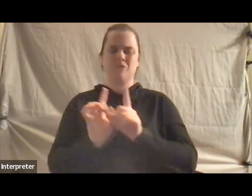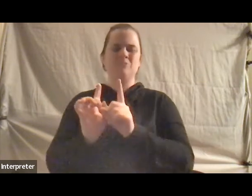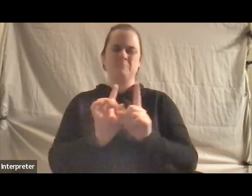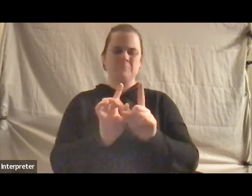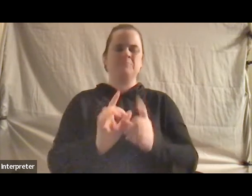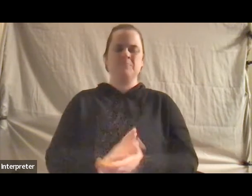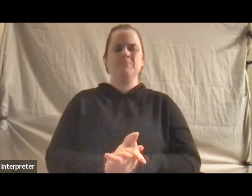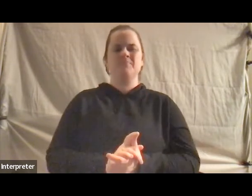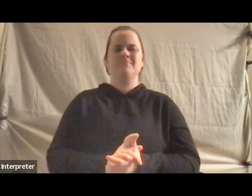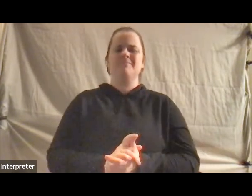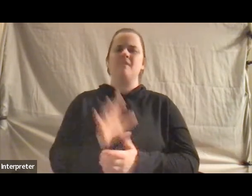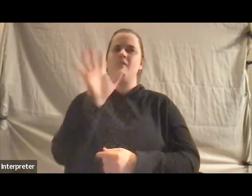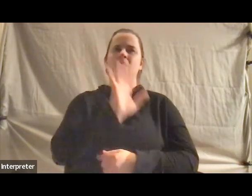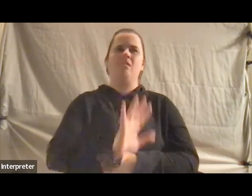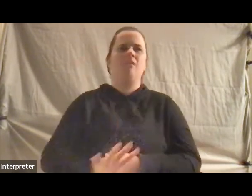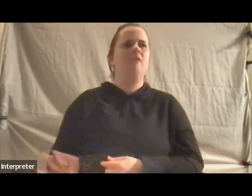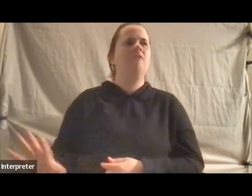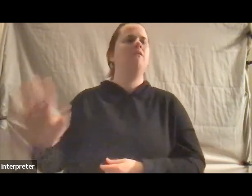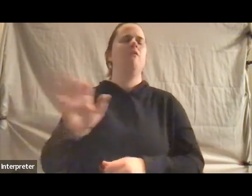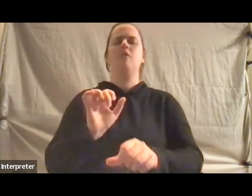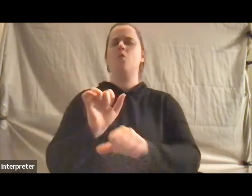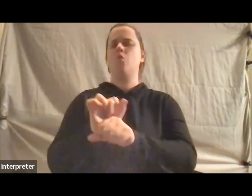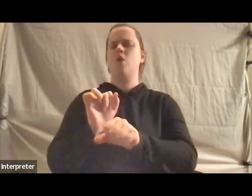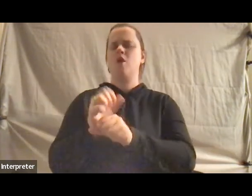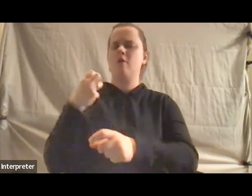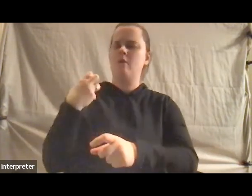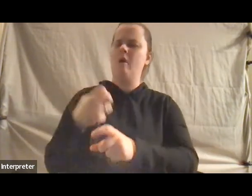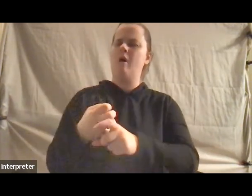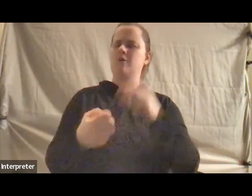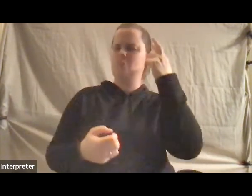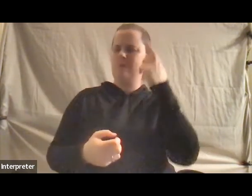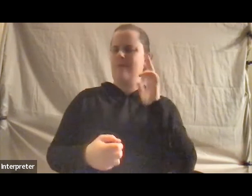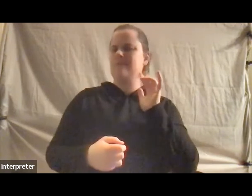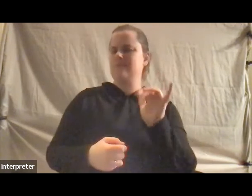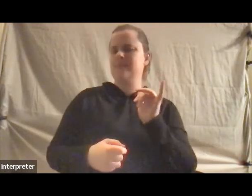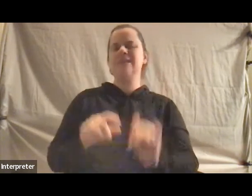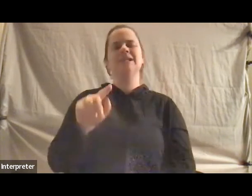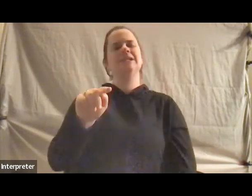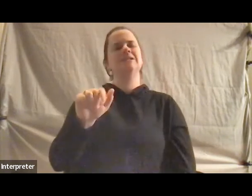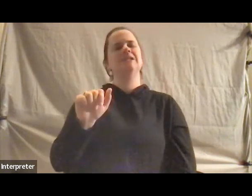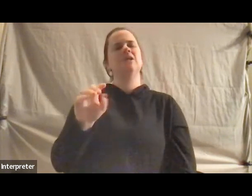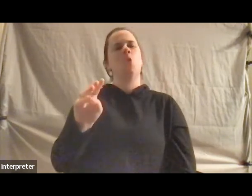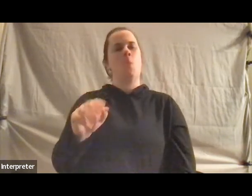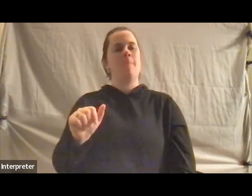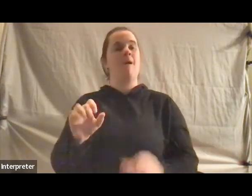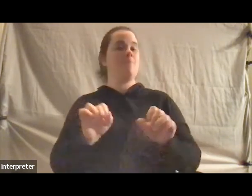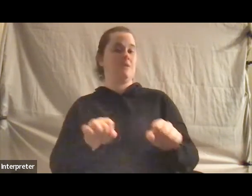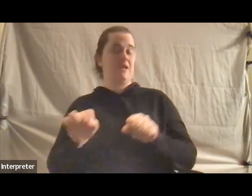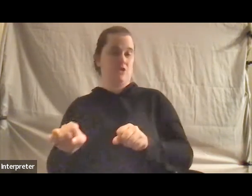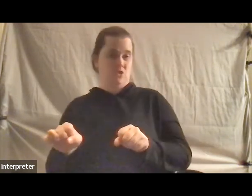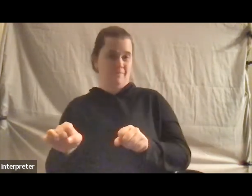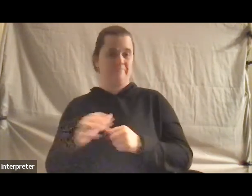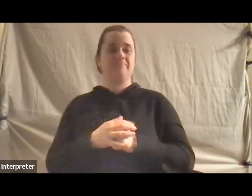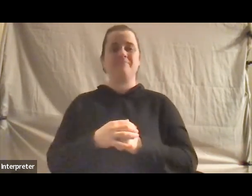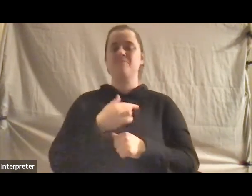are so many who worked so hard to realize Tacoma's potential. Just as we